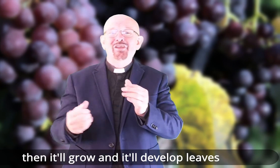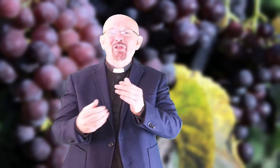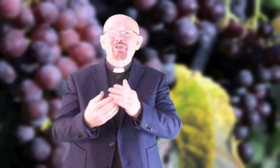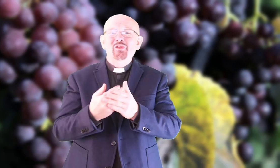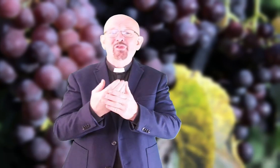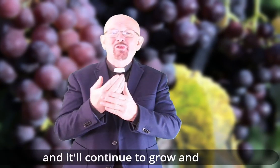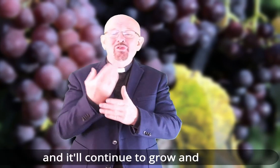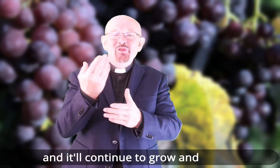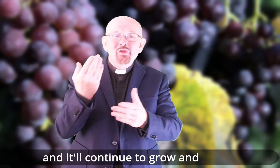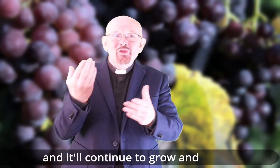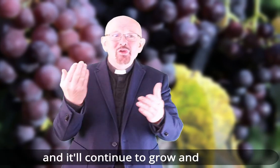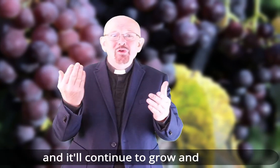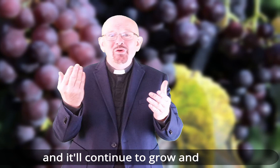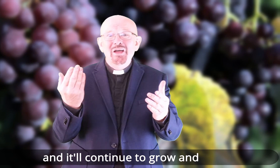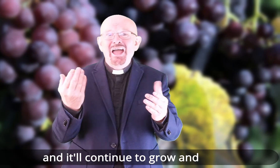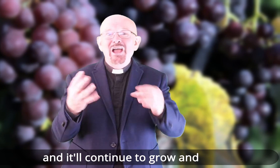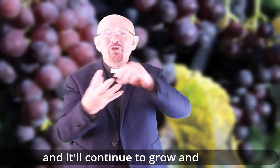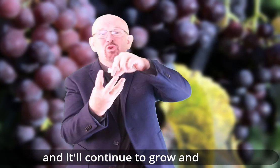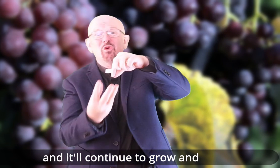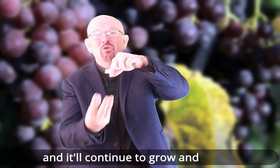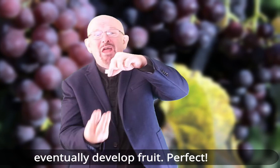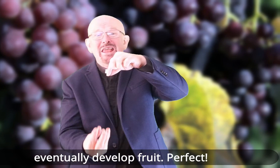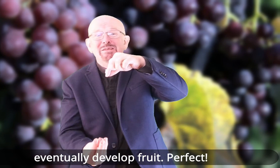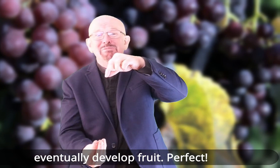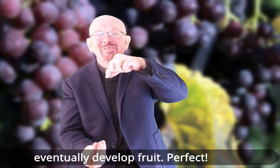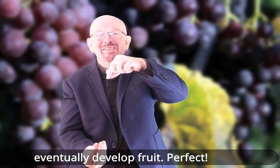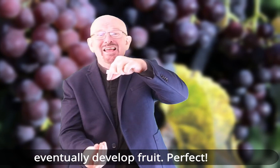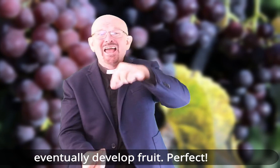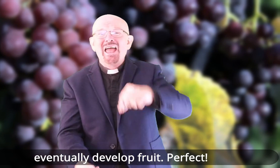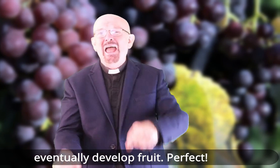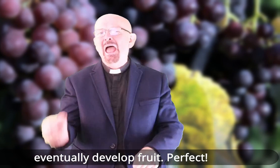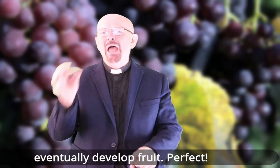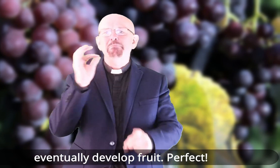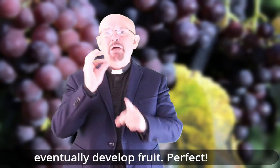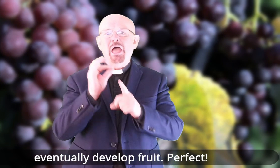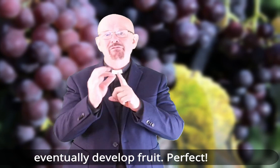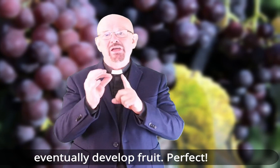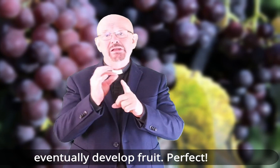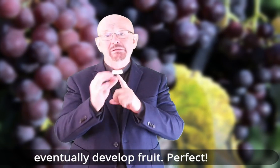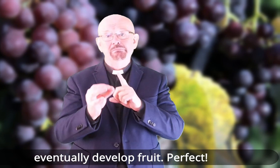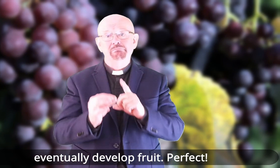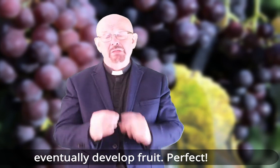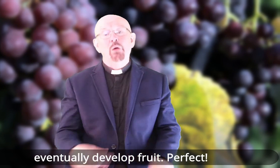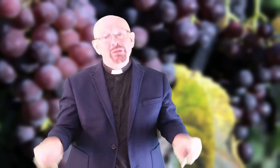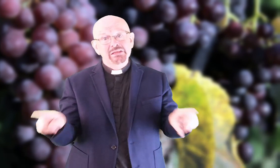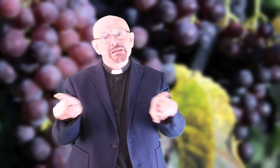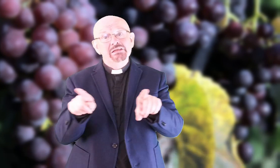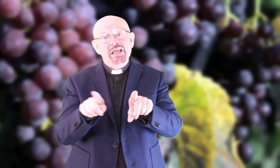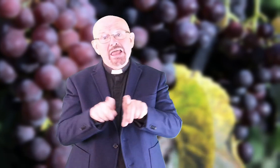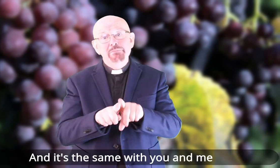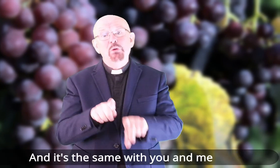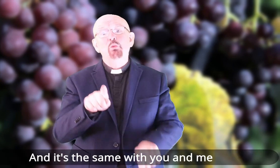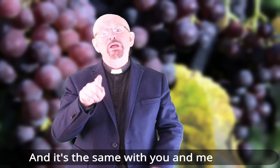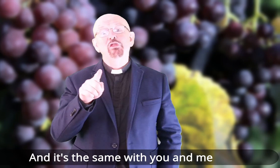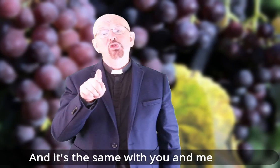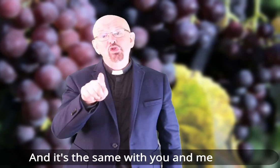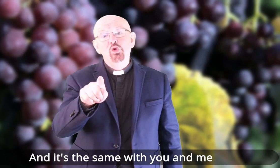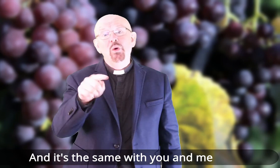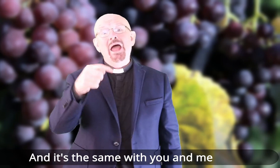and it will continue to grow and eventually develop fruit. Perfect. And it's the same with you